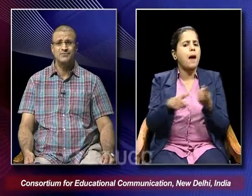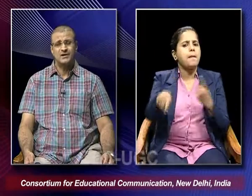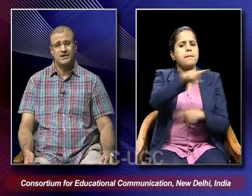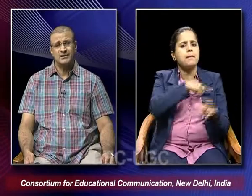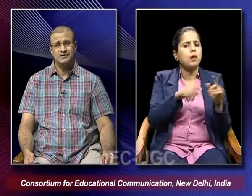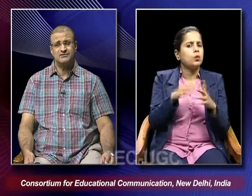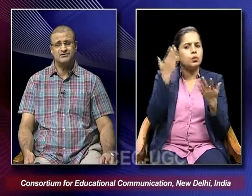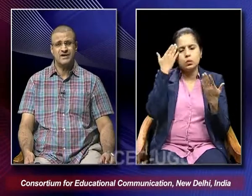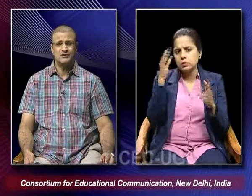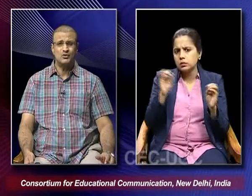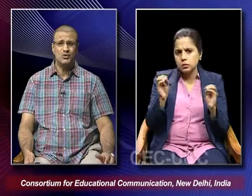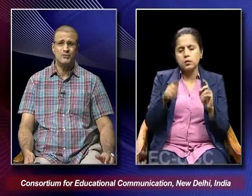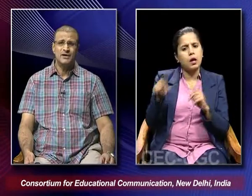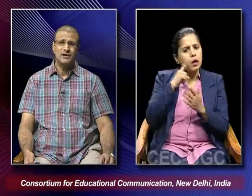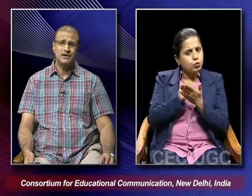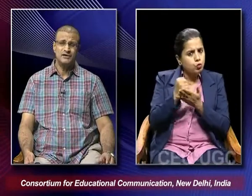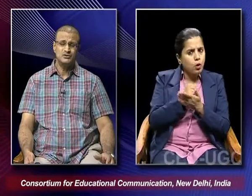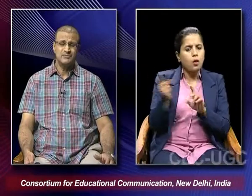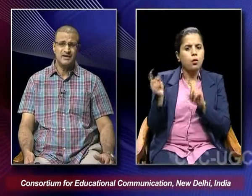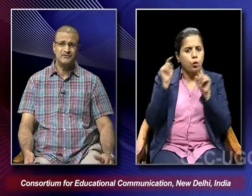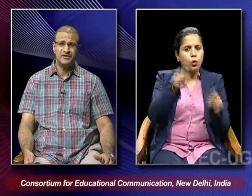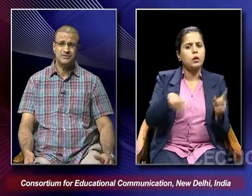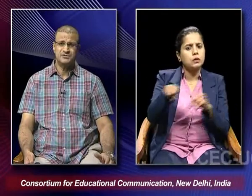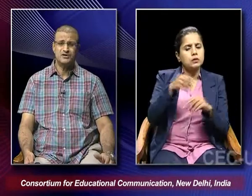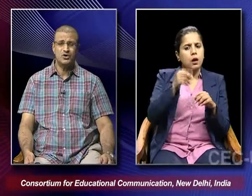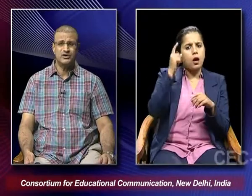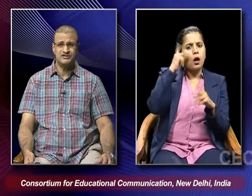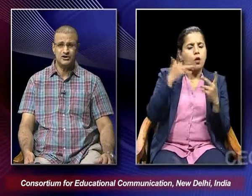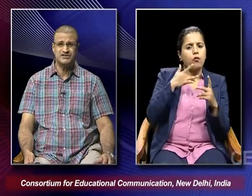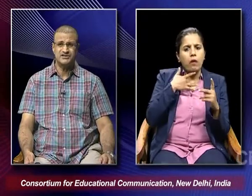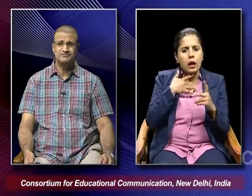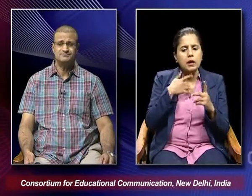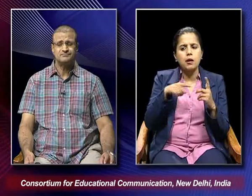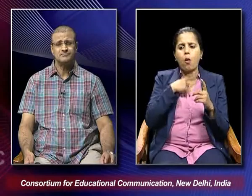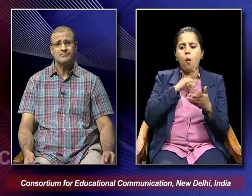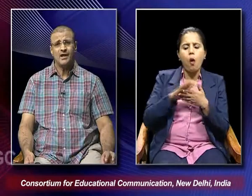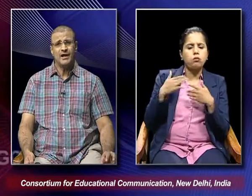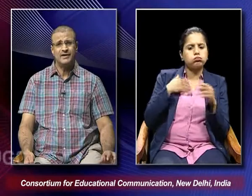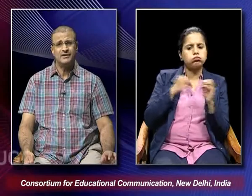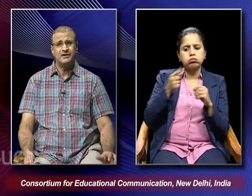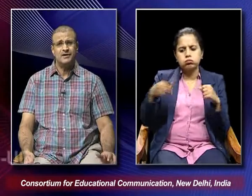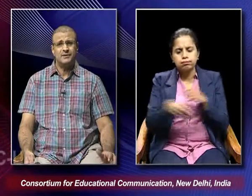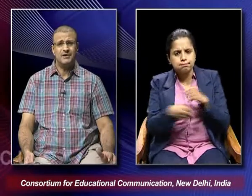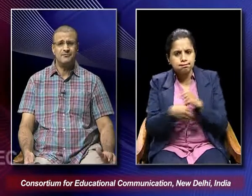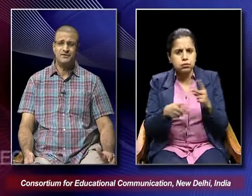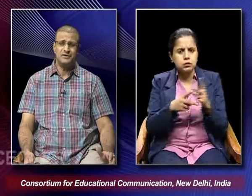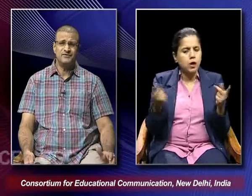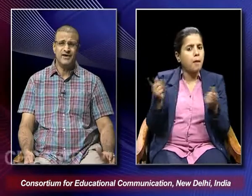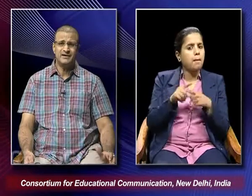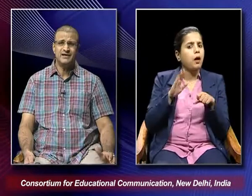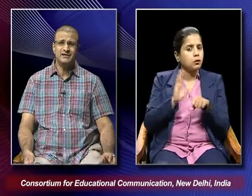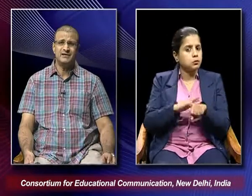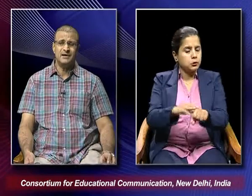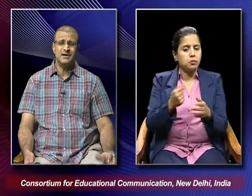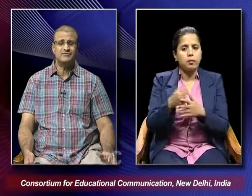world they were trying to go into some kind of a corruption or dishonesty. And we